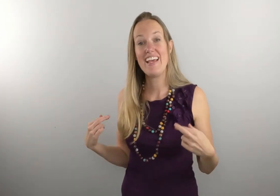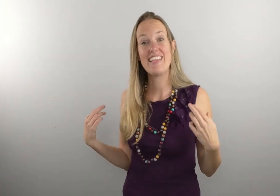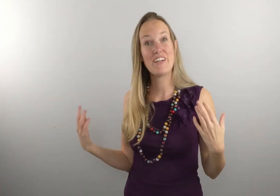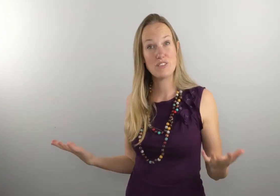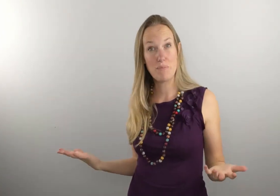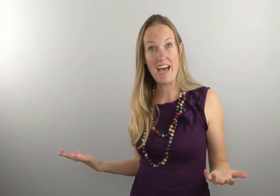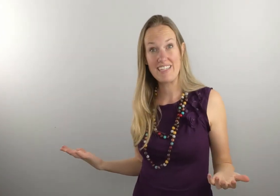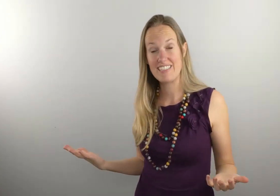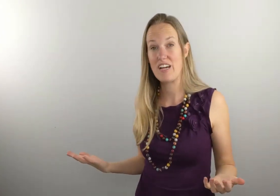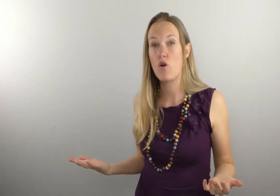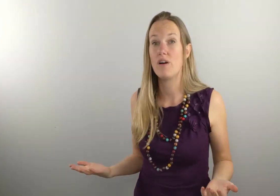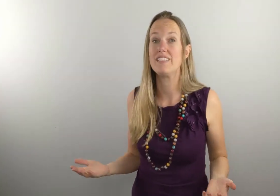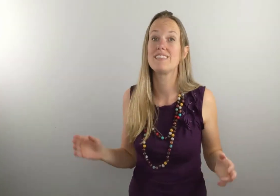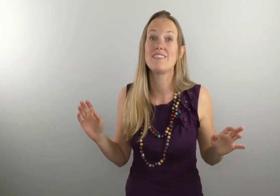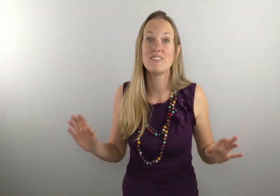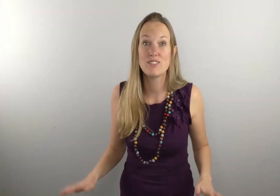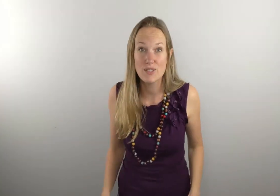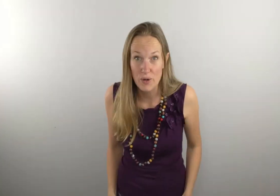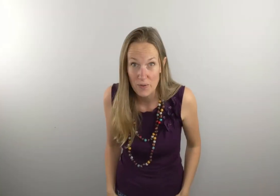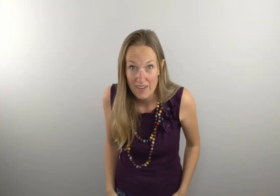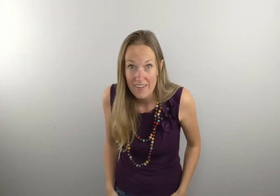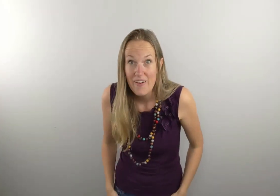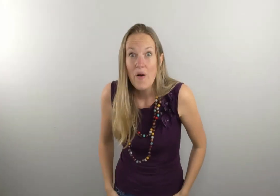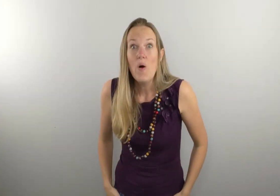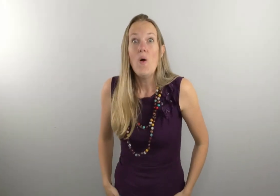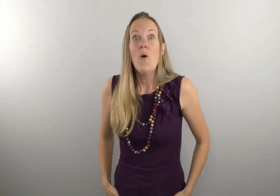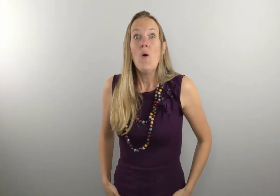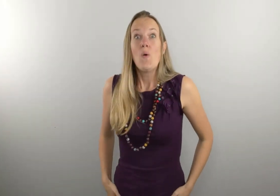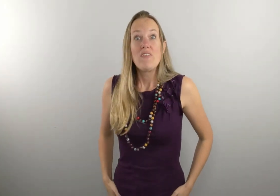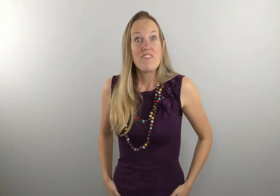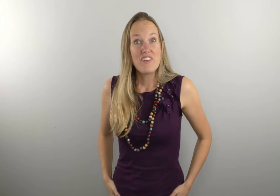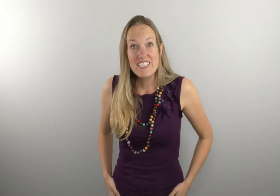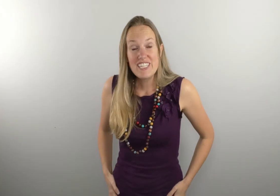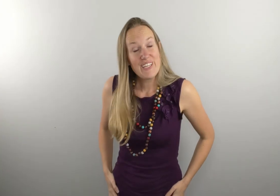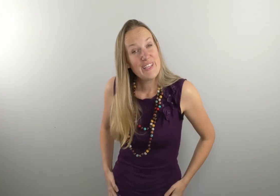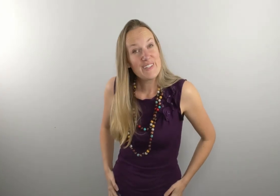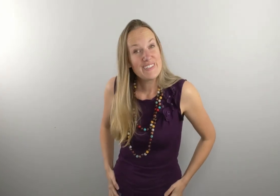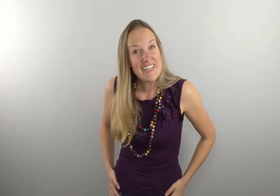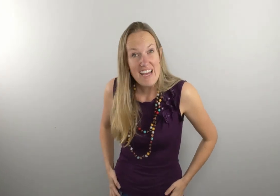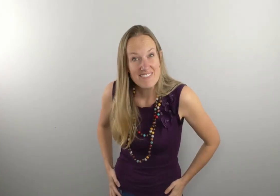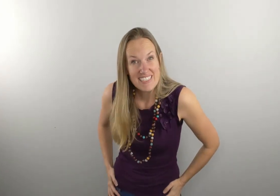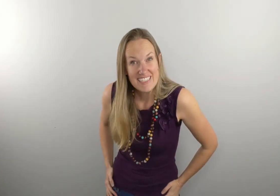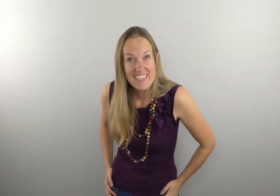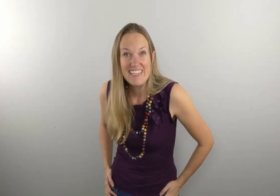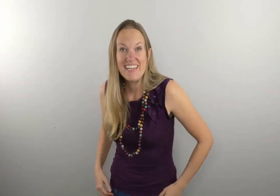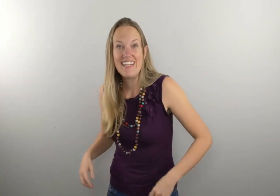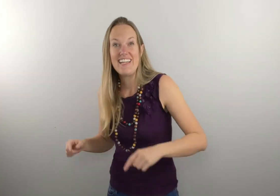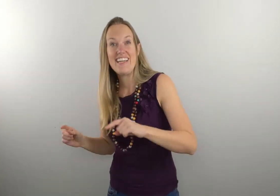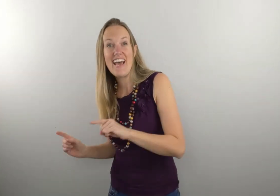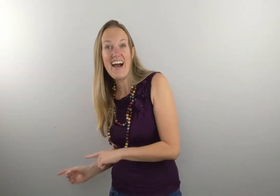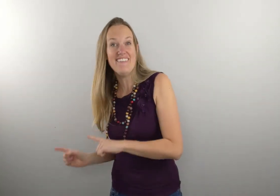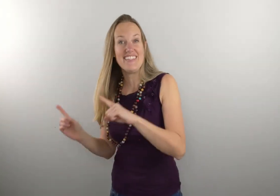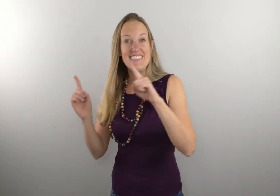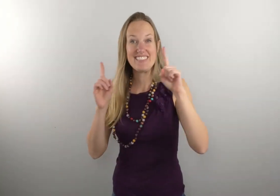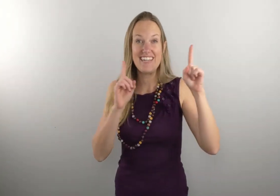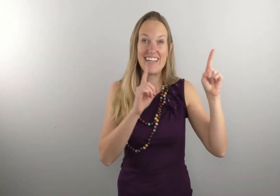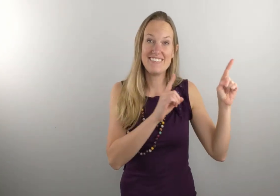then it goes back to that chorus. So we've officially learned everything. Now it's time to